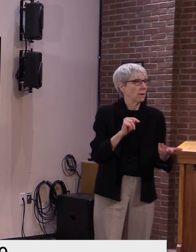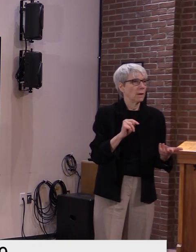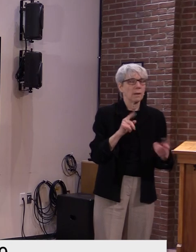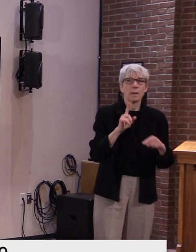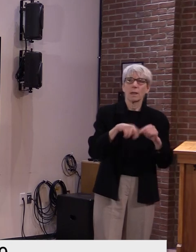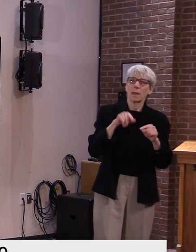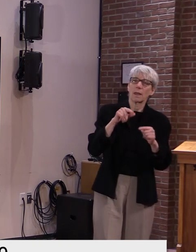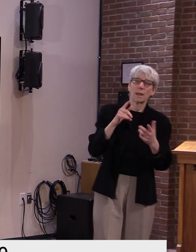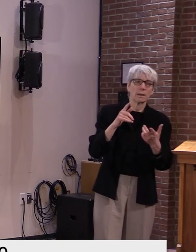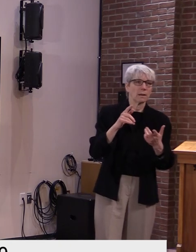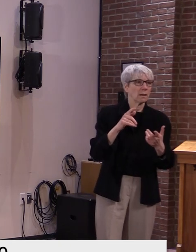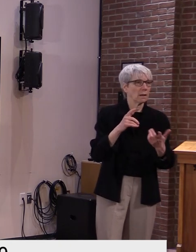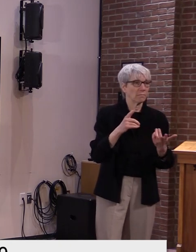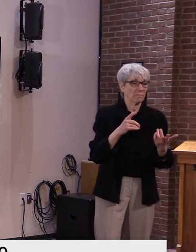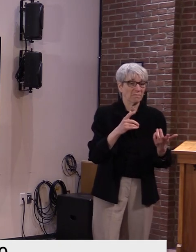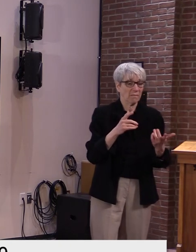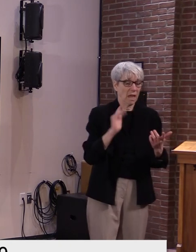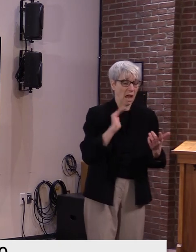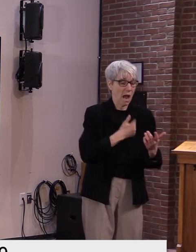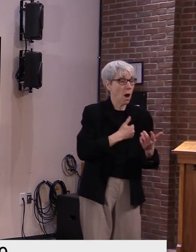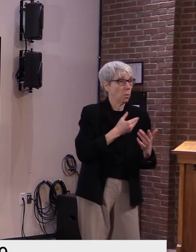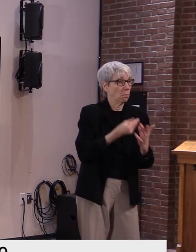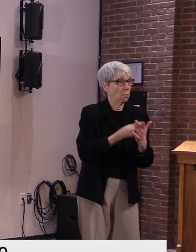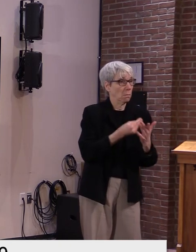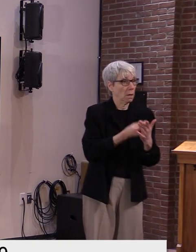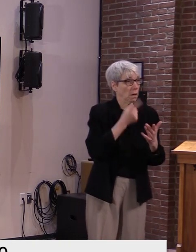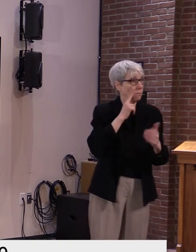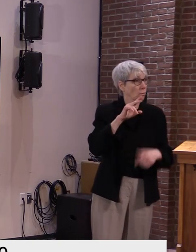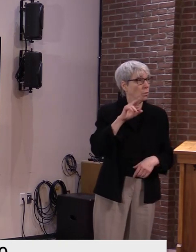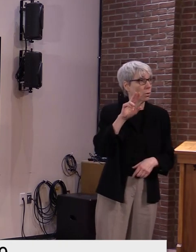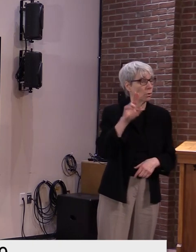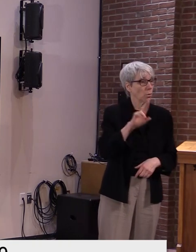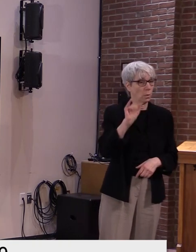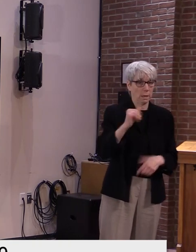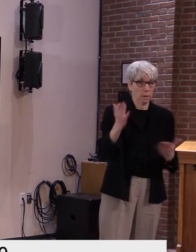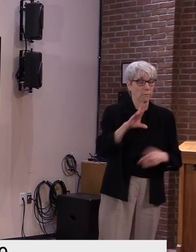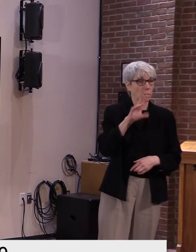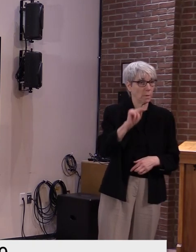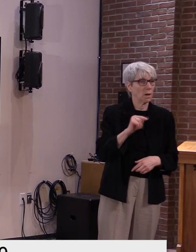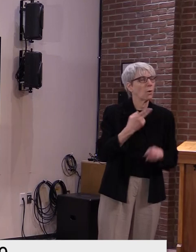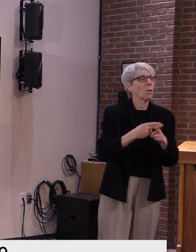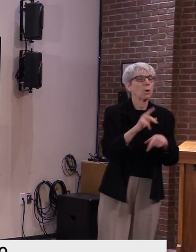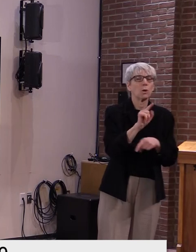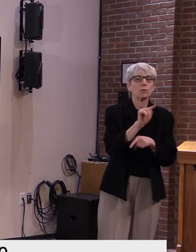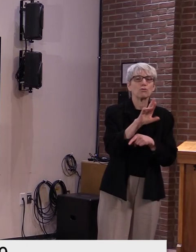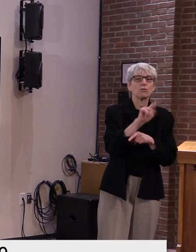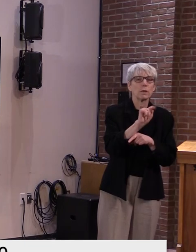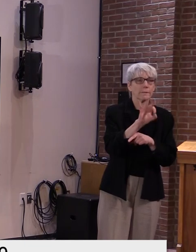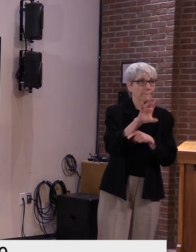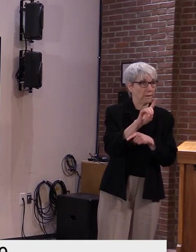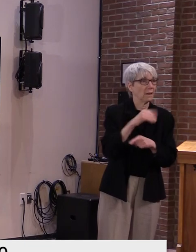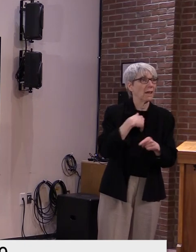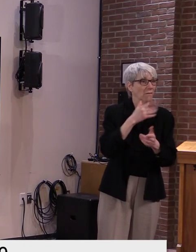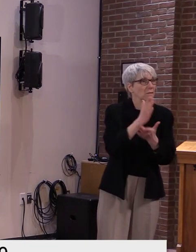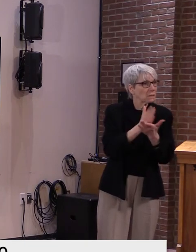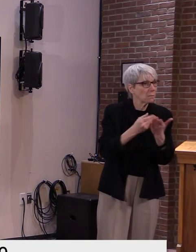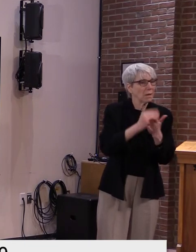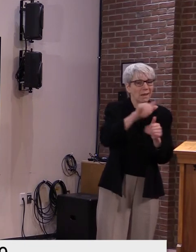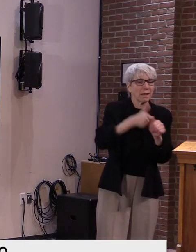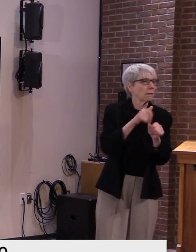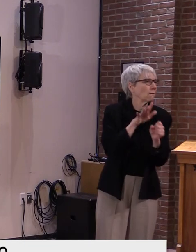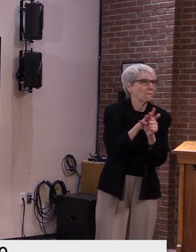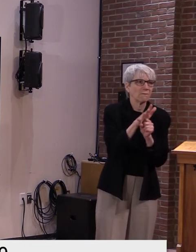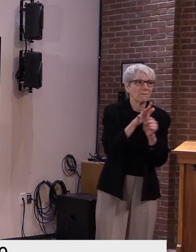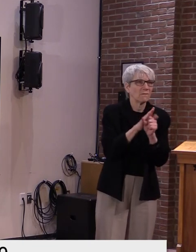unemployment trust fund to be able to continue. We just can't do it. We need their authorization. So we're